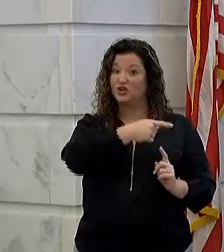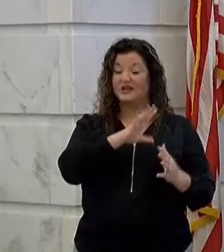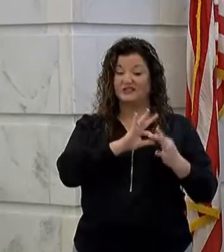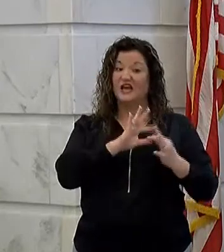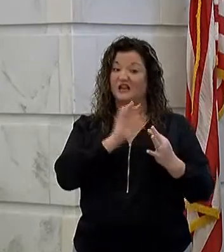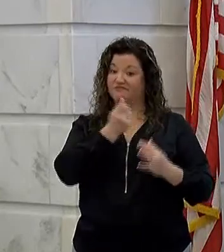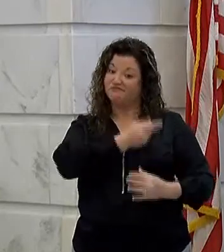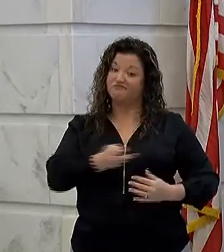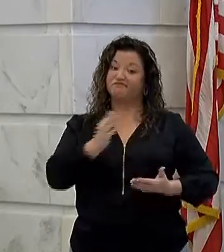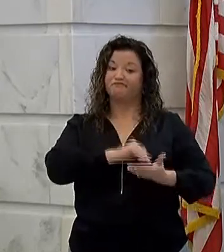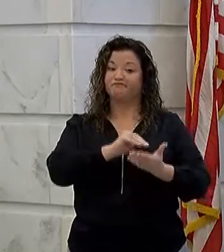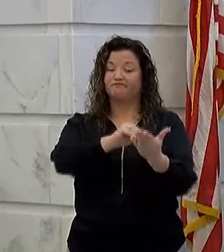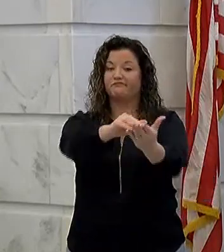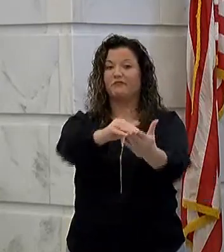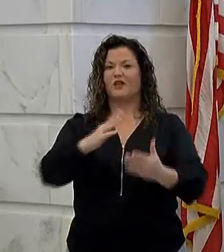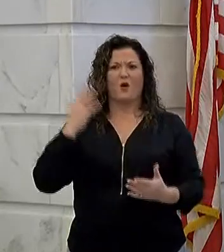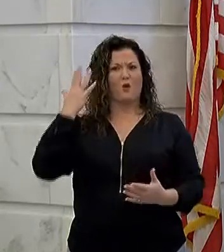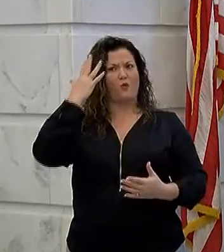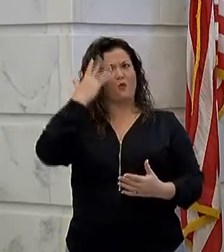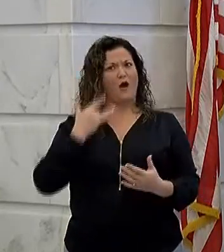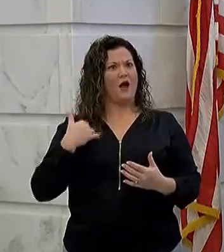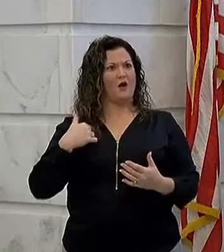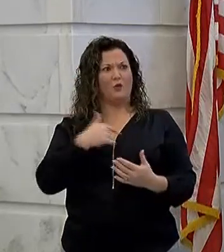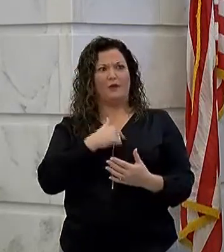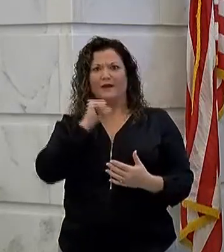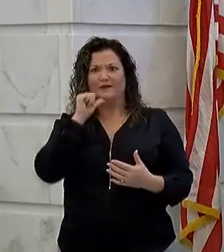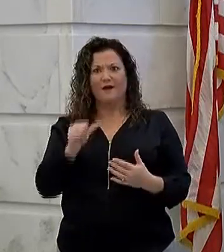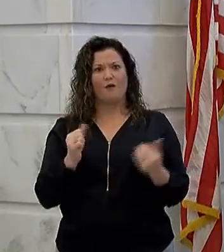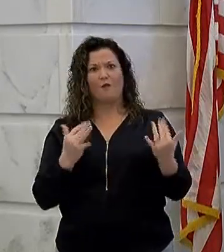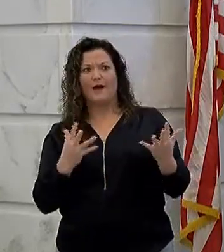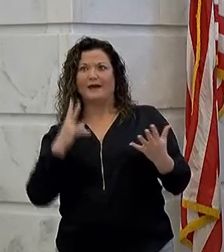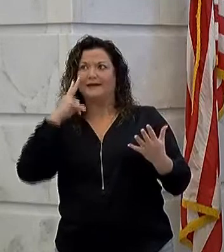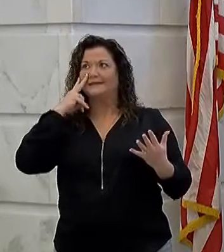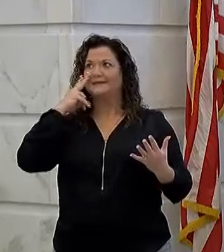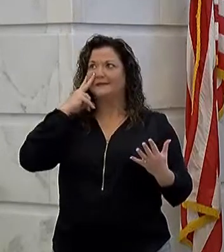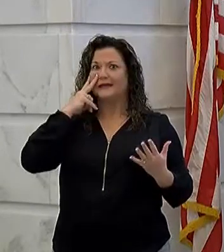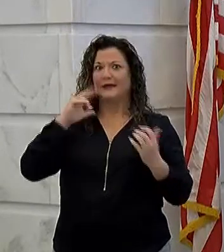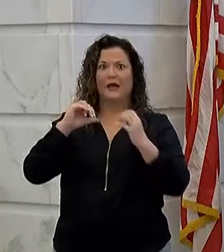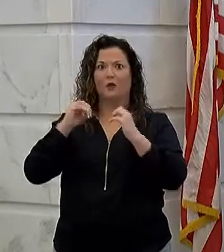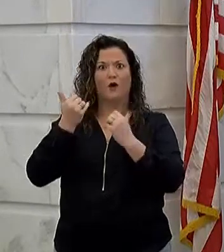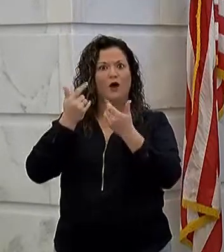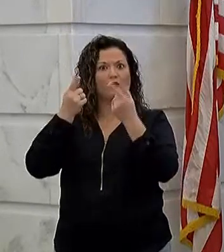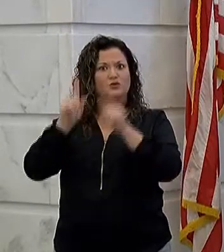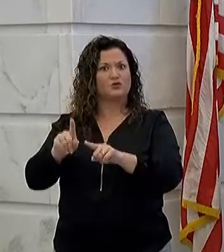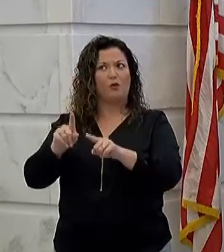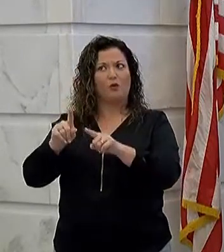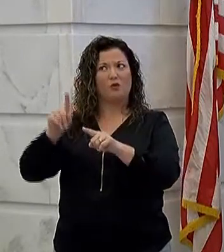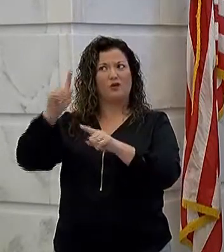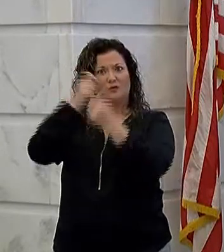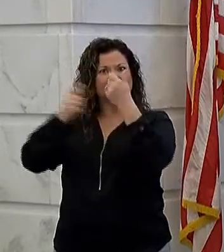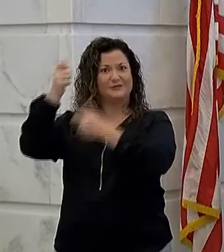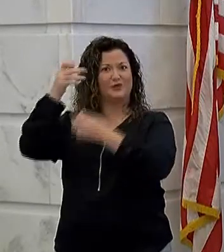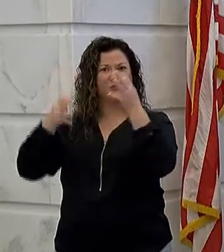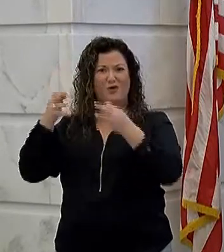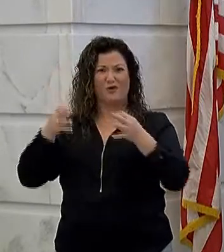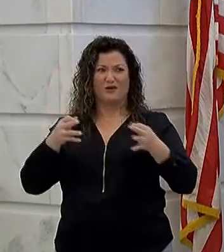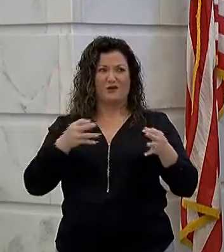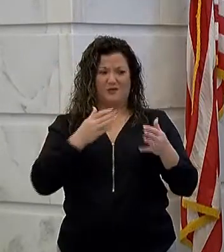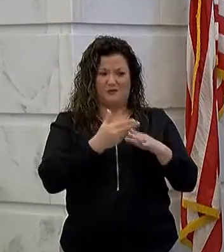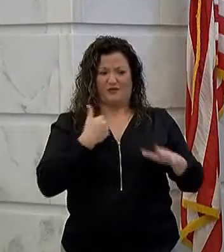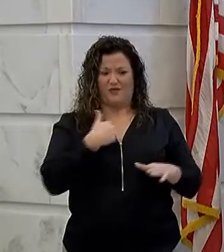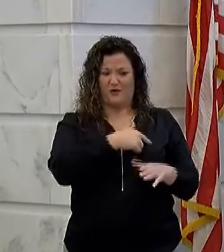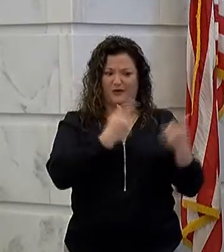again, why wouldn't we wait to see how that comes out before we would even attempt to